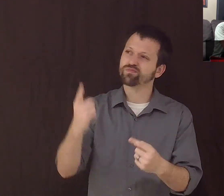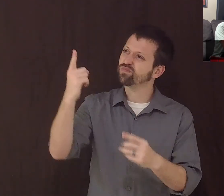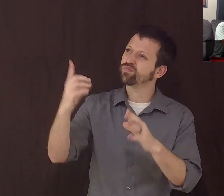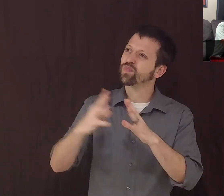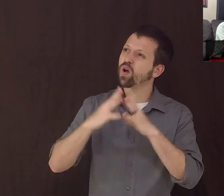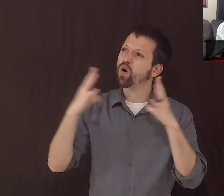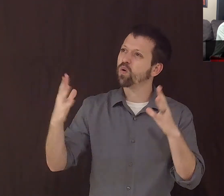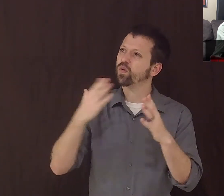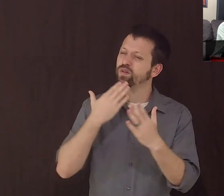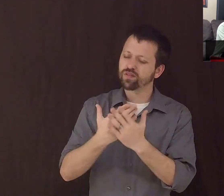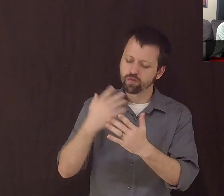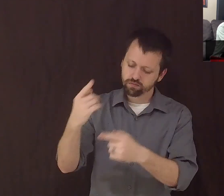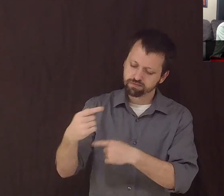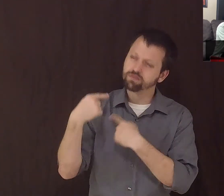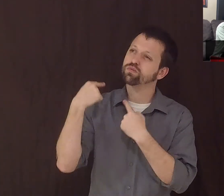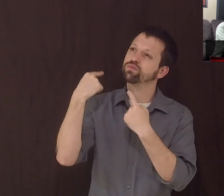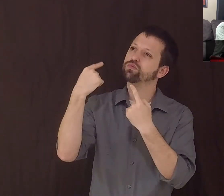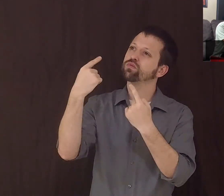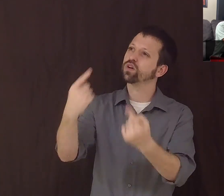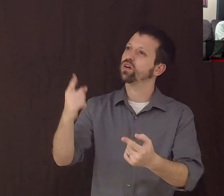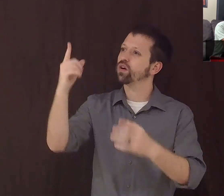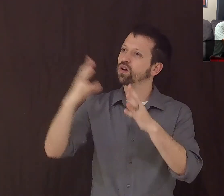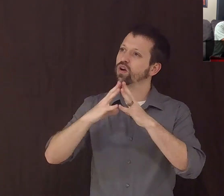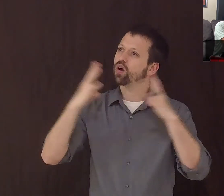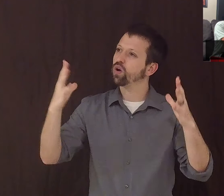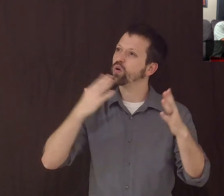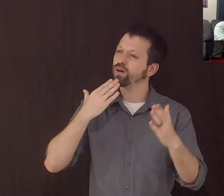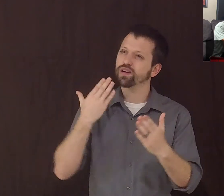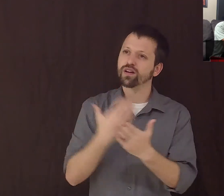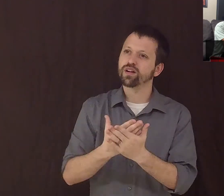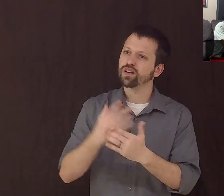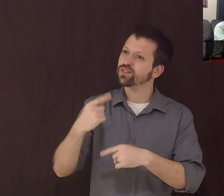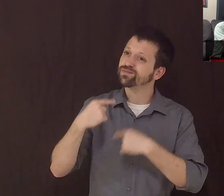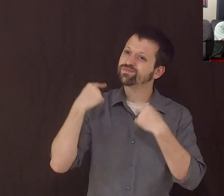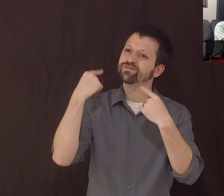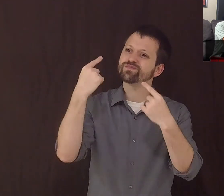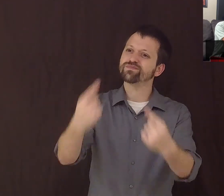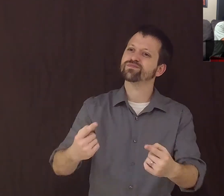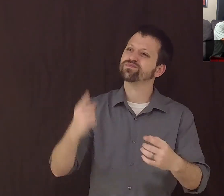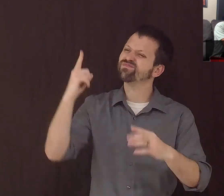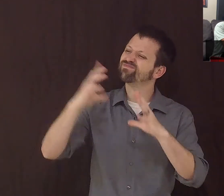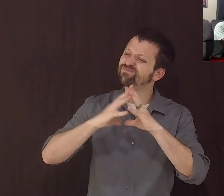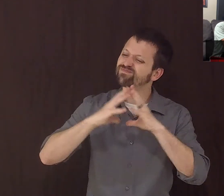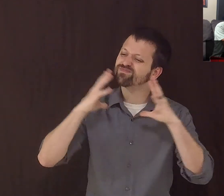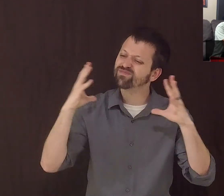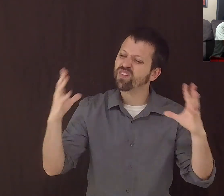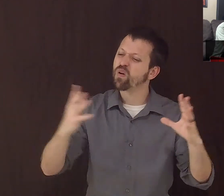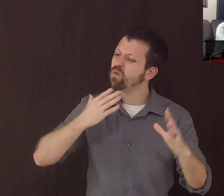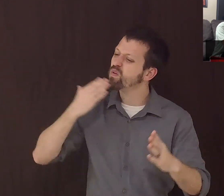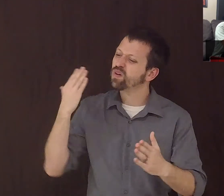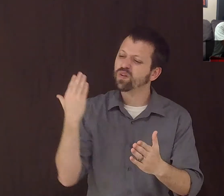so good. You have been so good. That's the truth. You have been